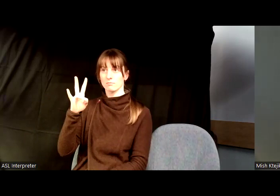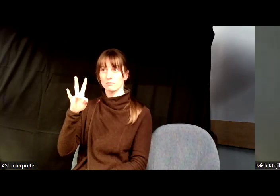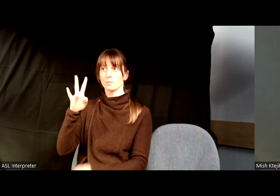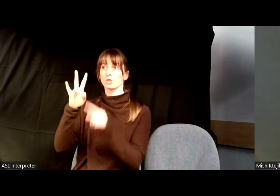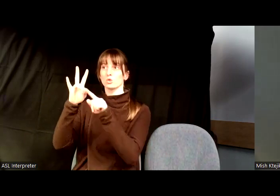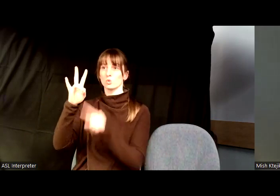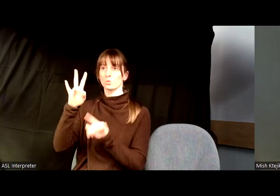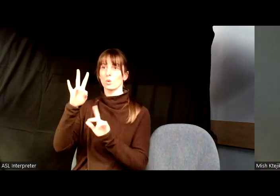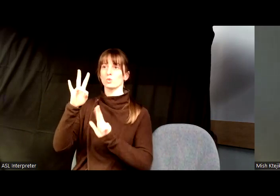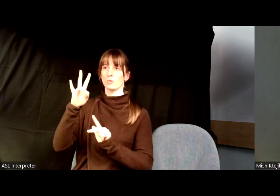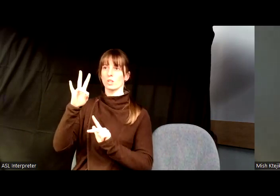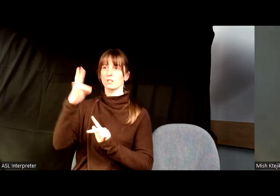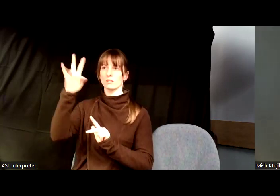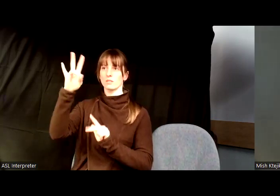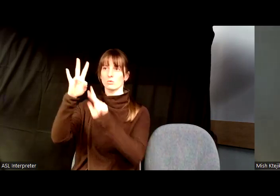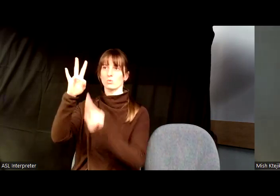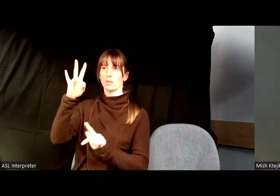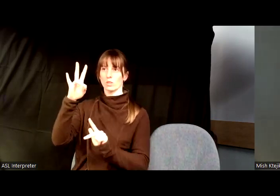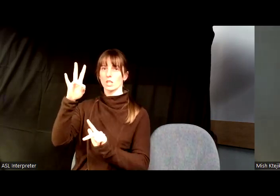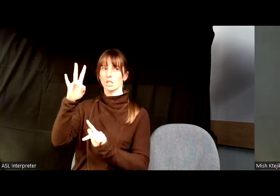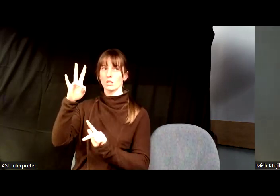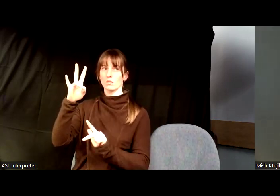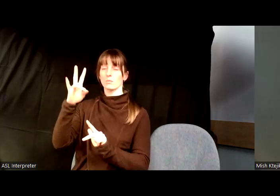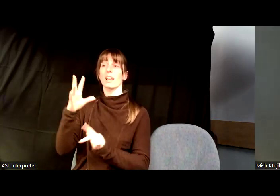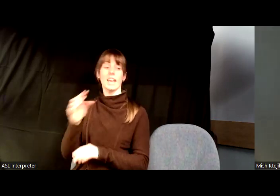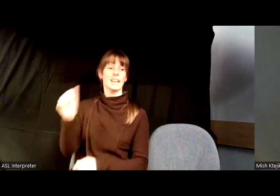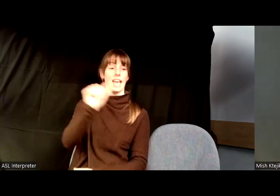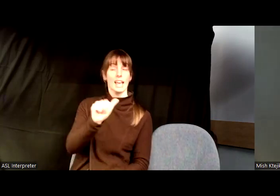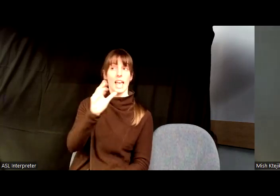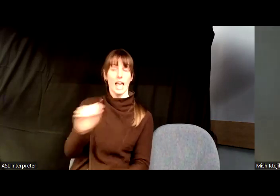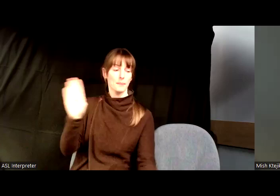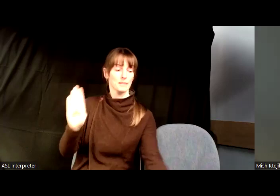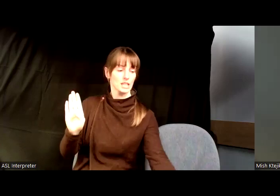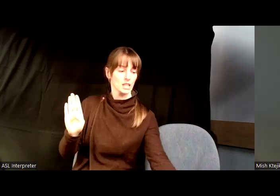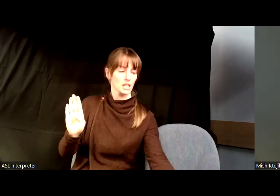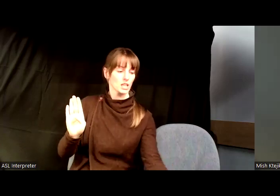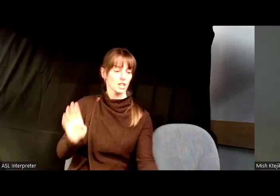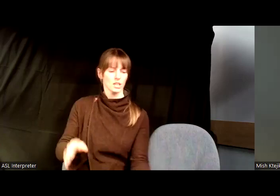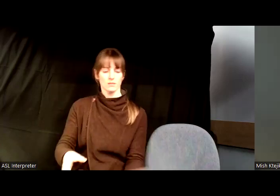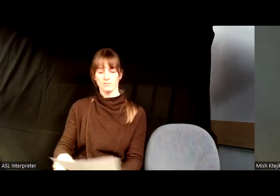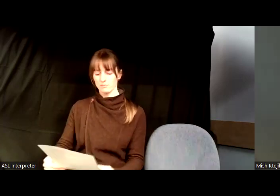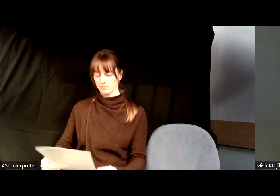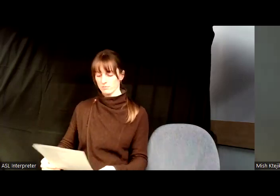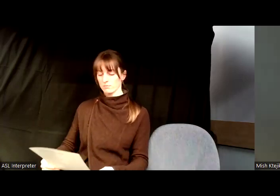1723. And A and B. A and B.